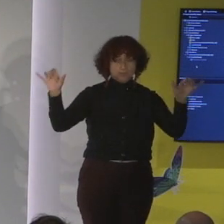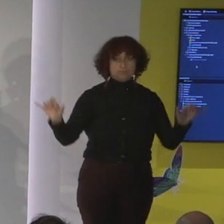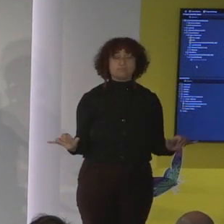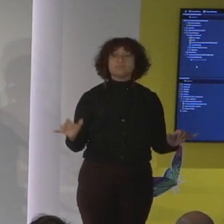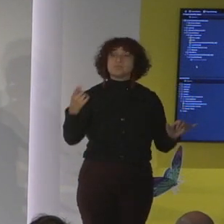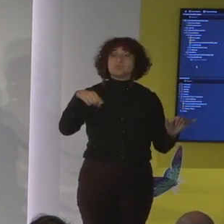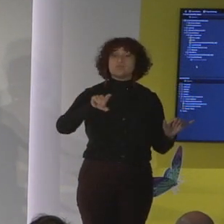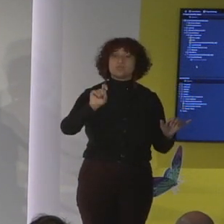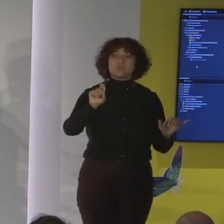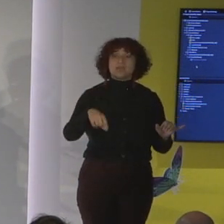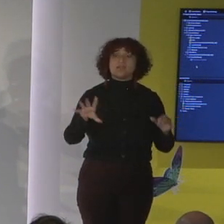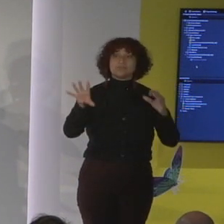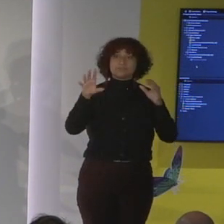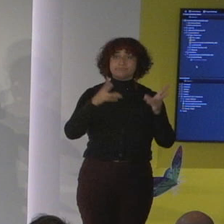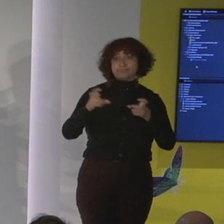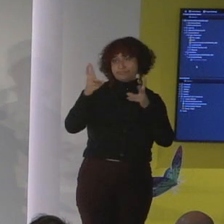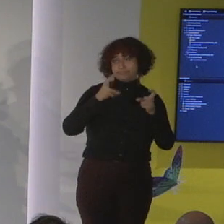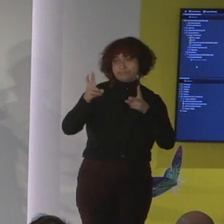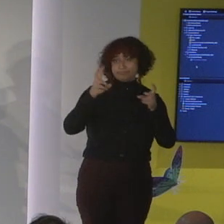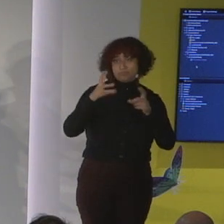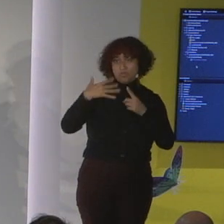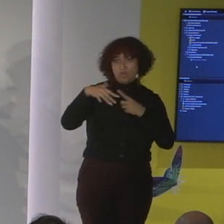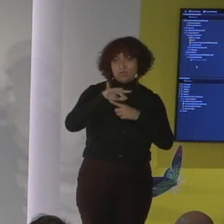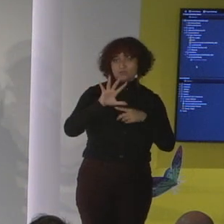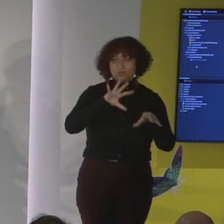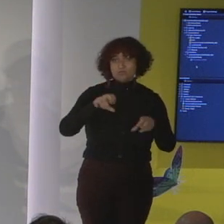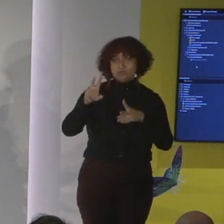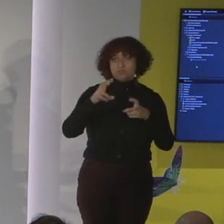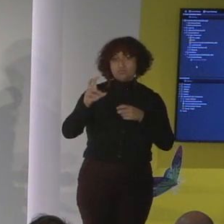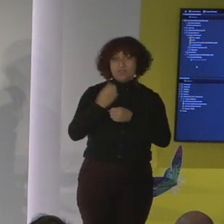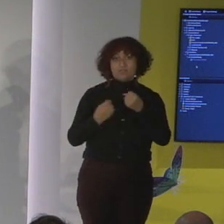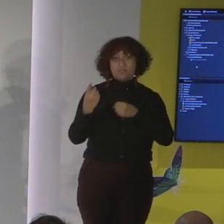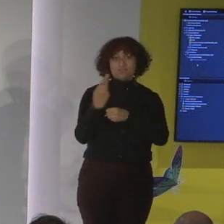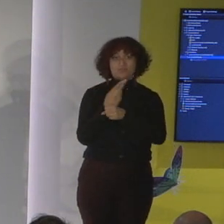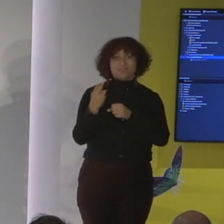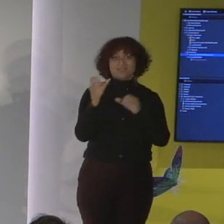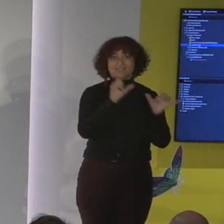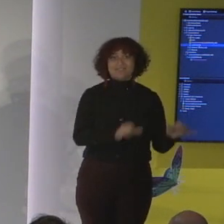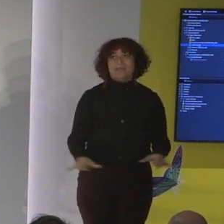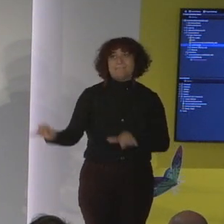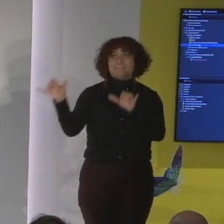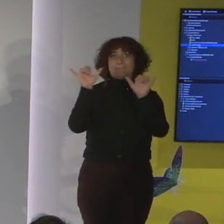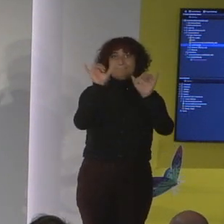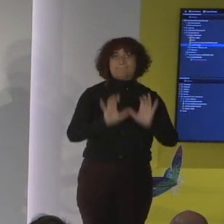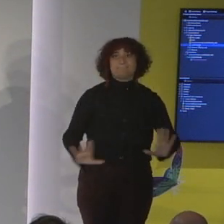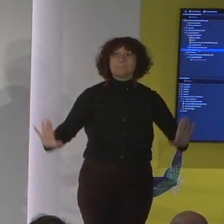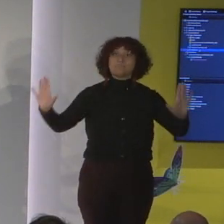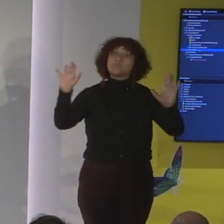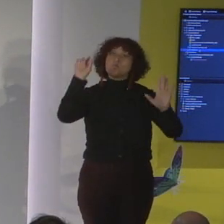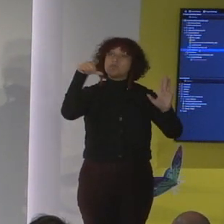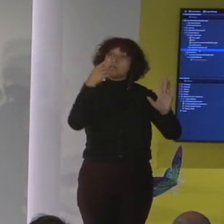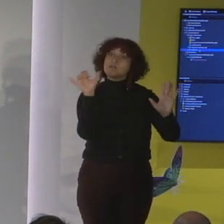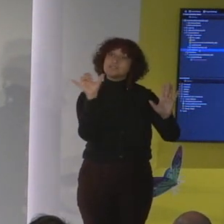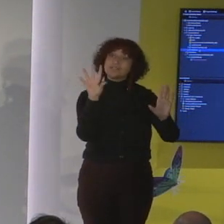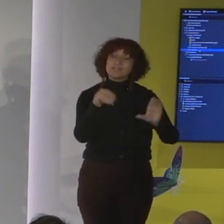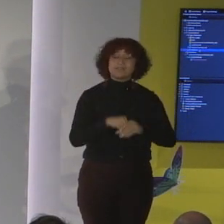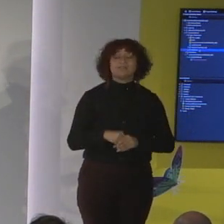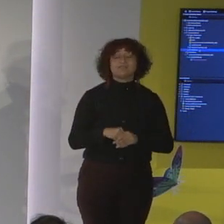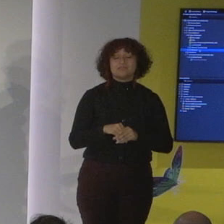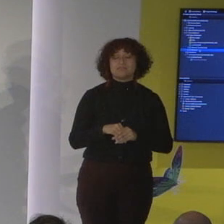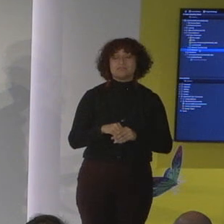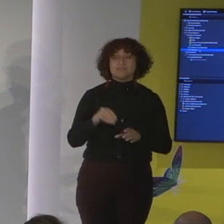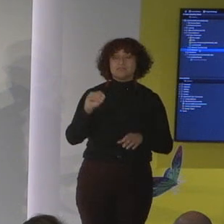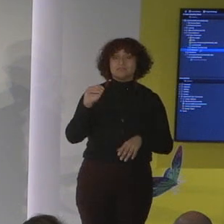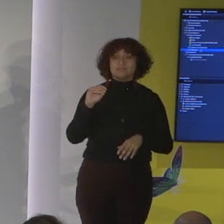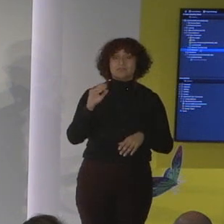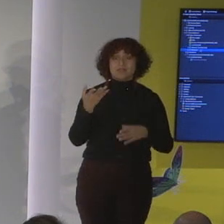that you can put your content into so that everyone sees it in the same spot. So what that looks like in